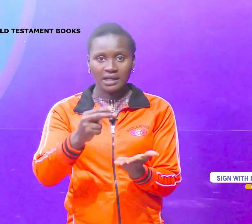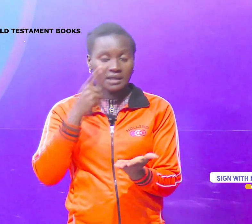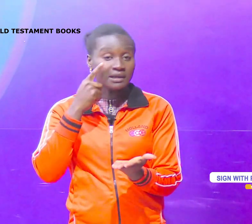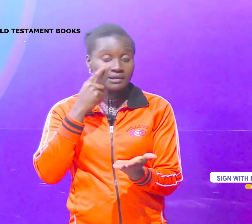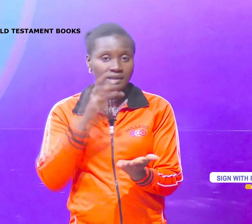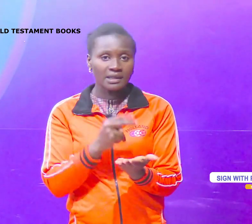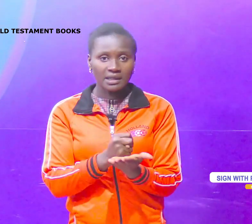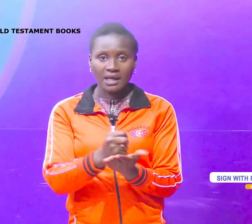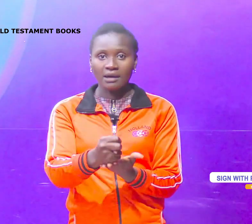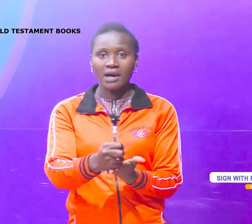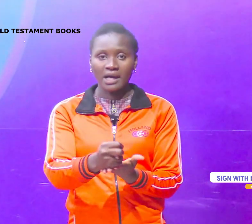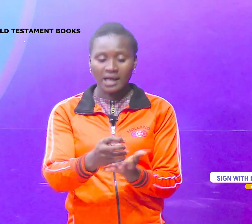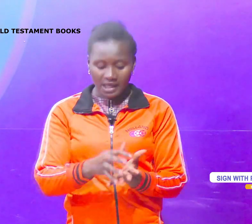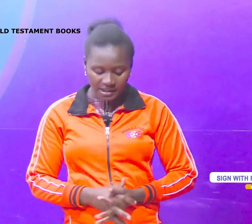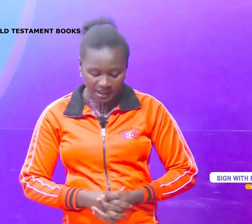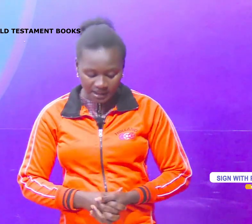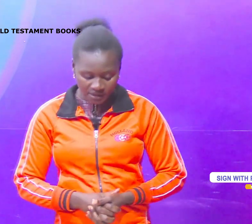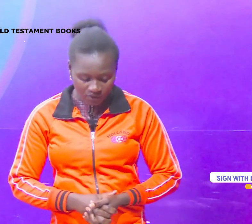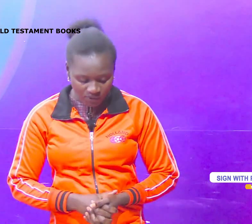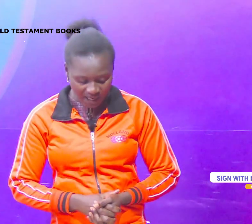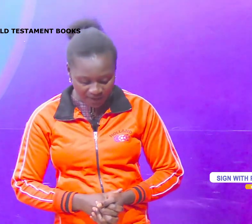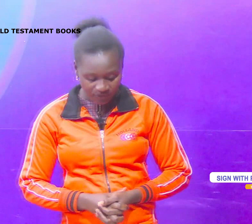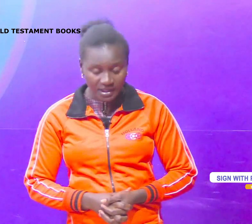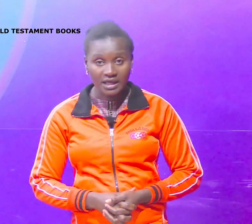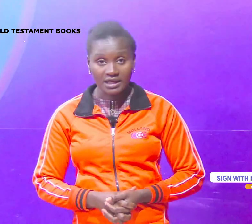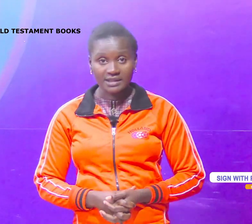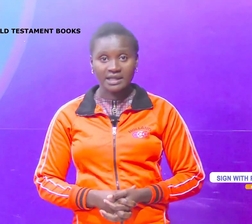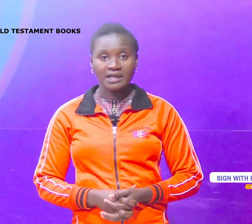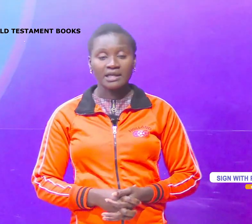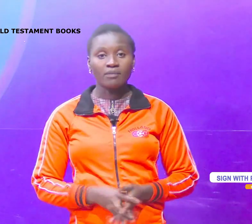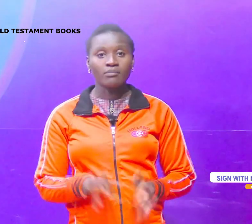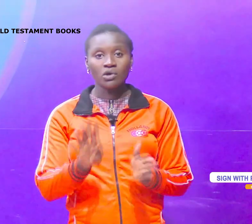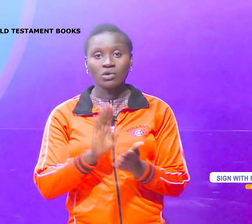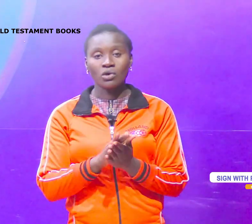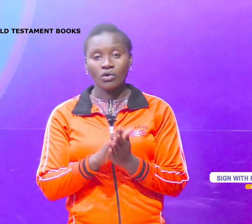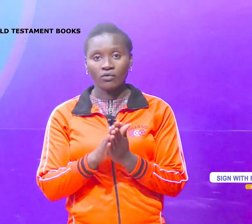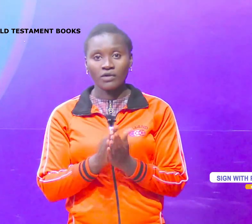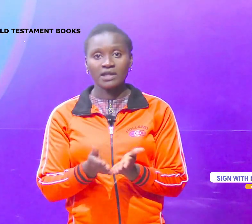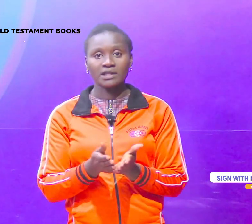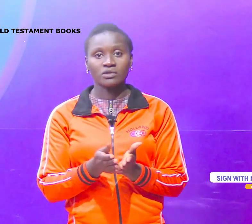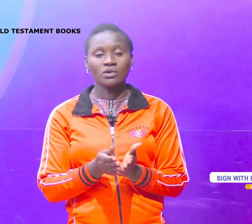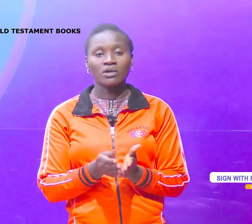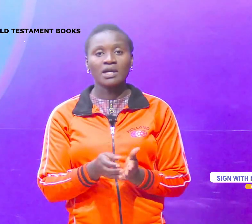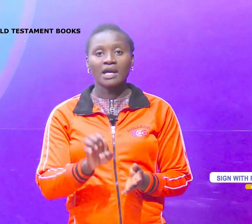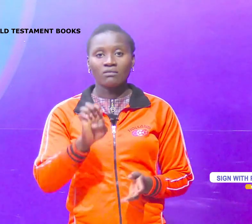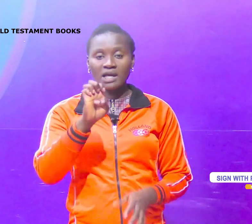this. Nehemiah. And then we have Esther, the book of Esther. So with the letter